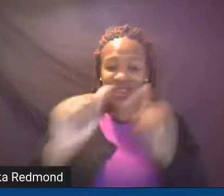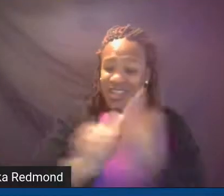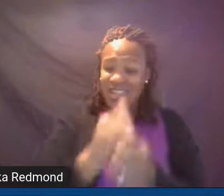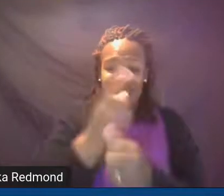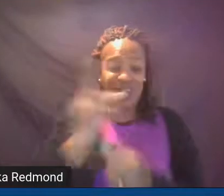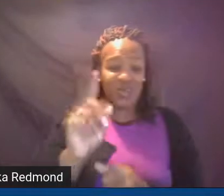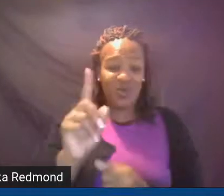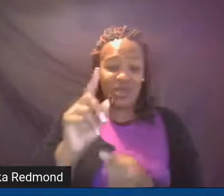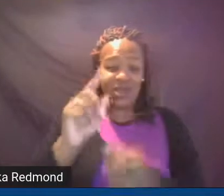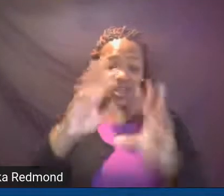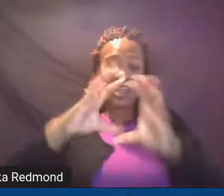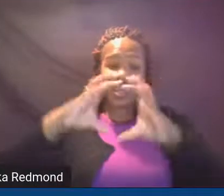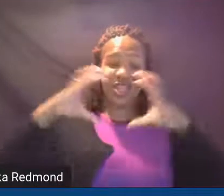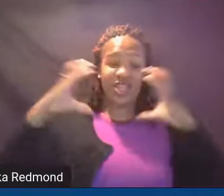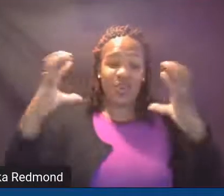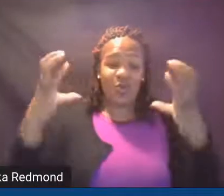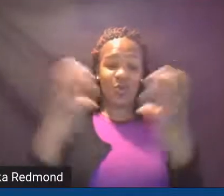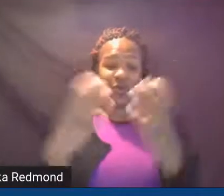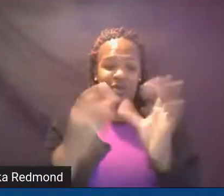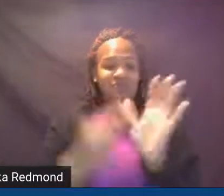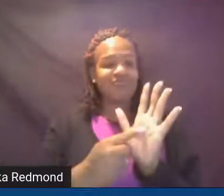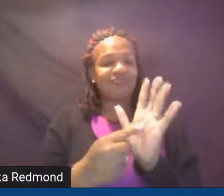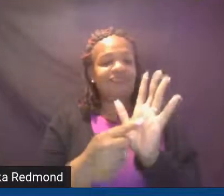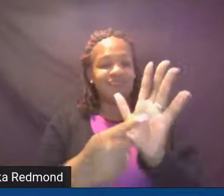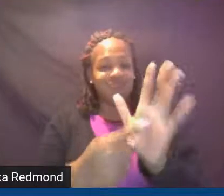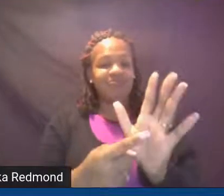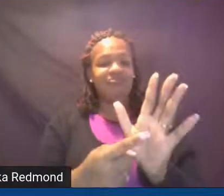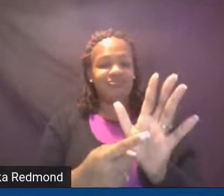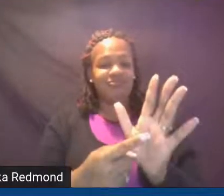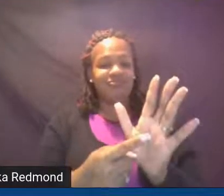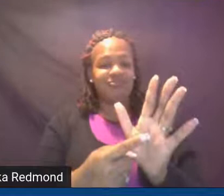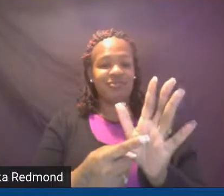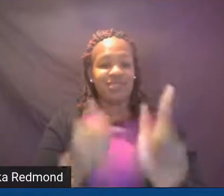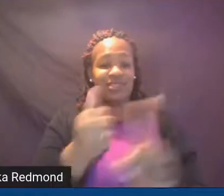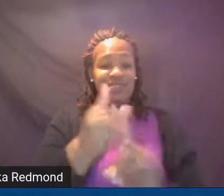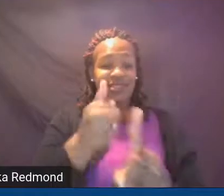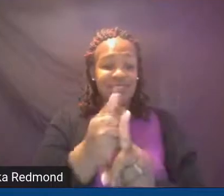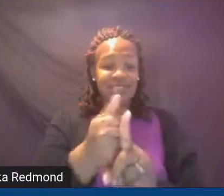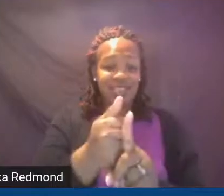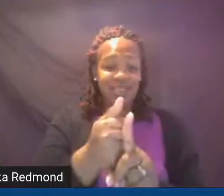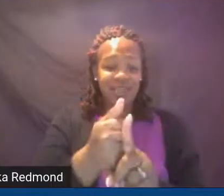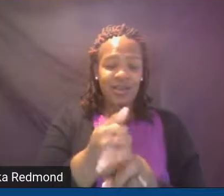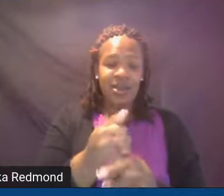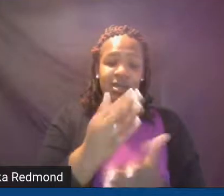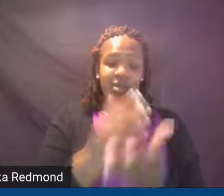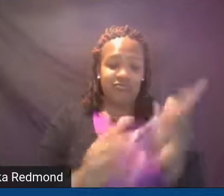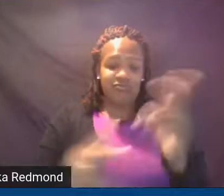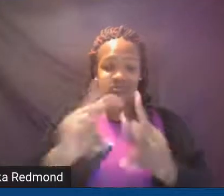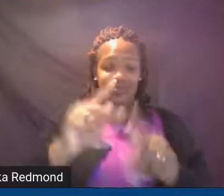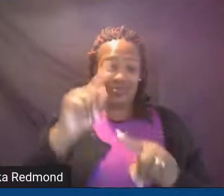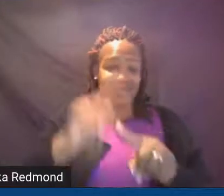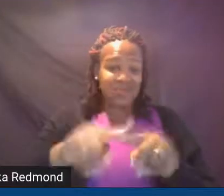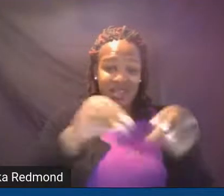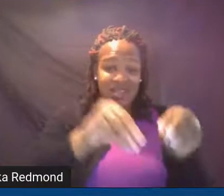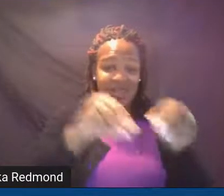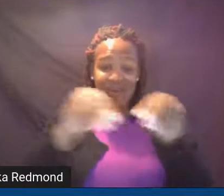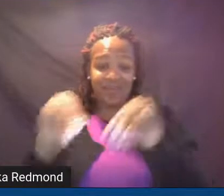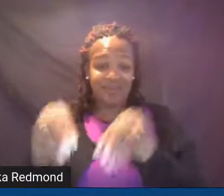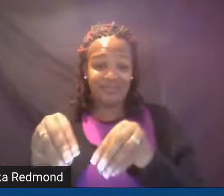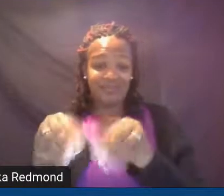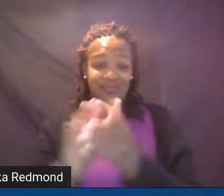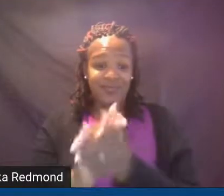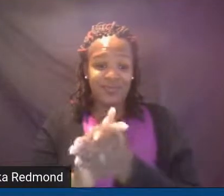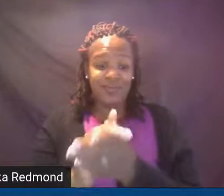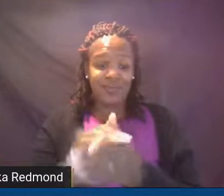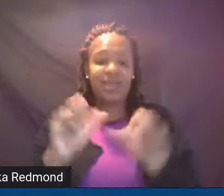itself for people who are in maybe disadvantaged areas or who are movement challenged to be